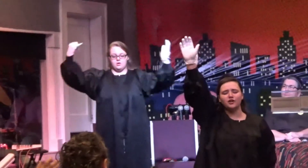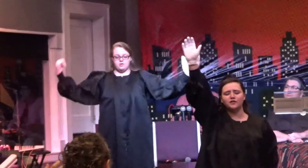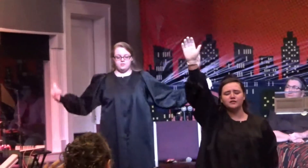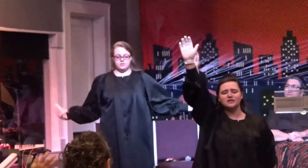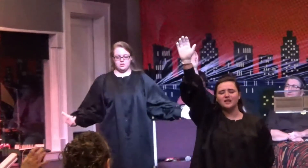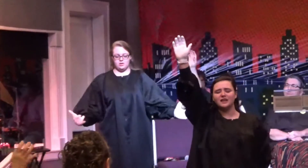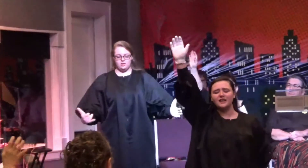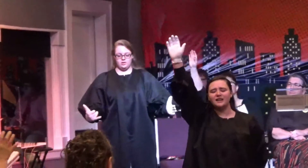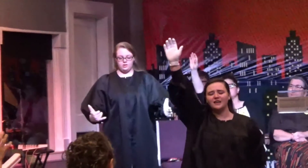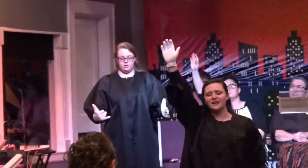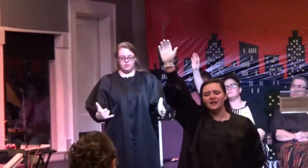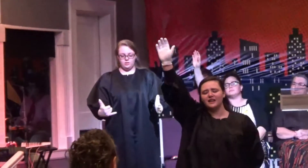it